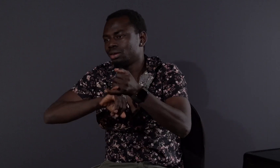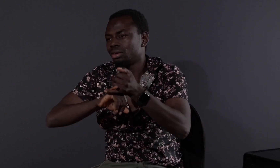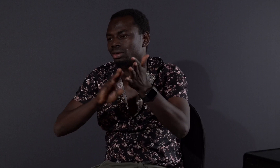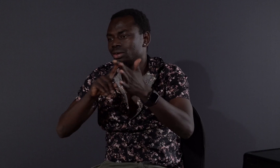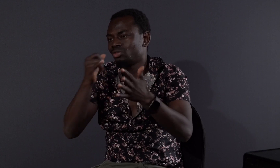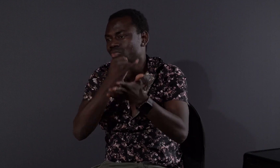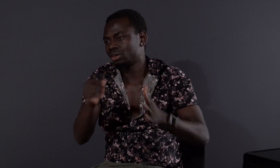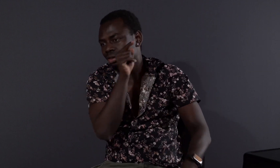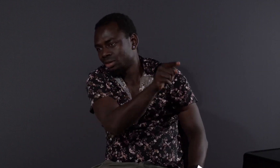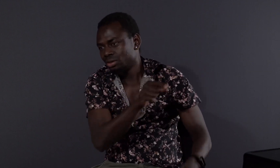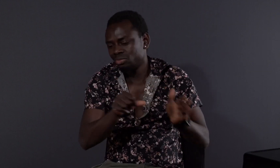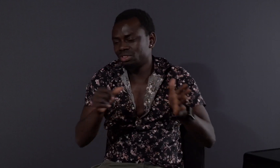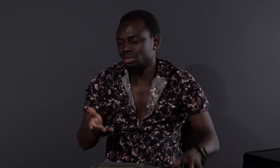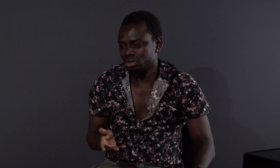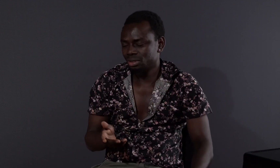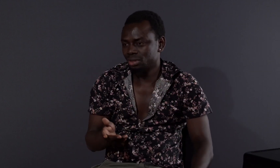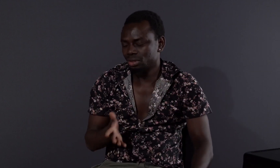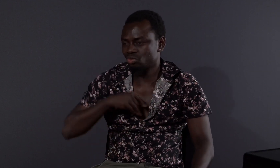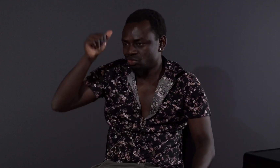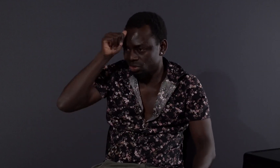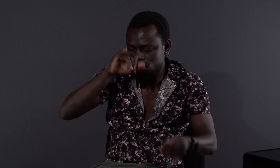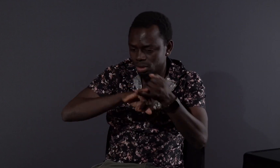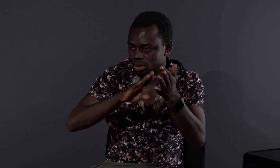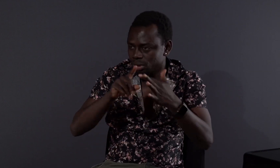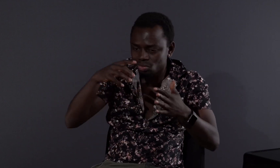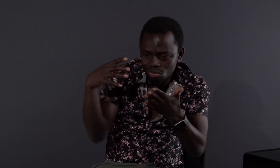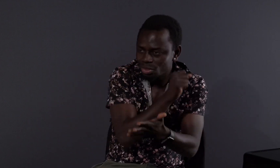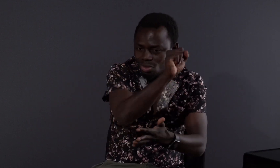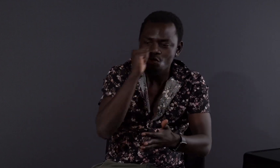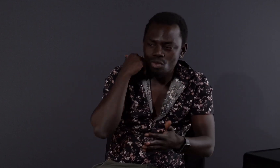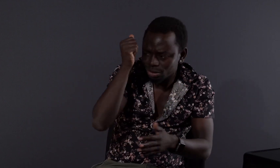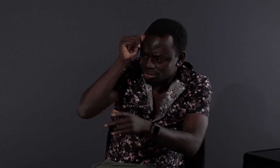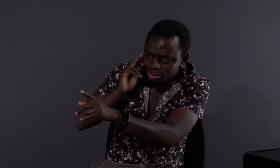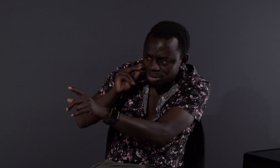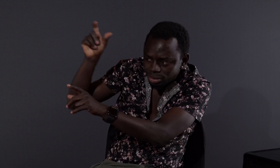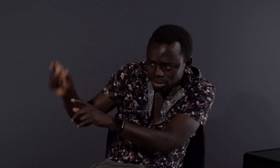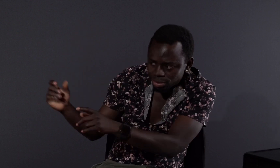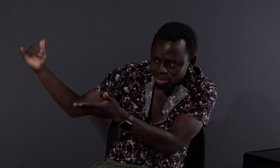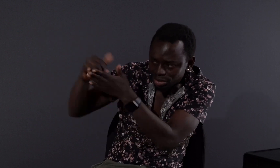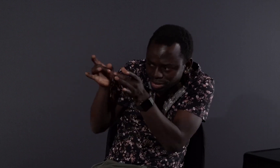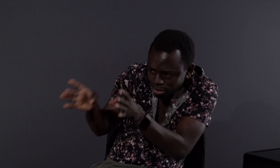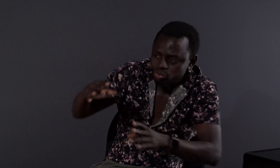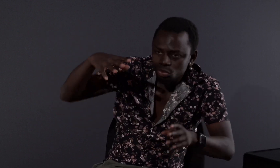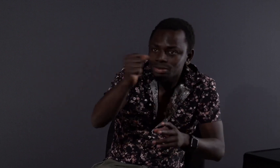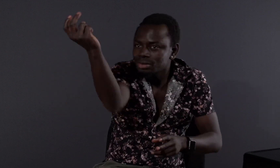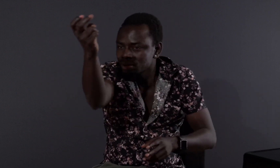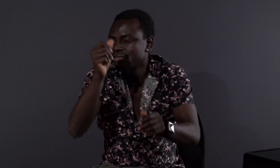Sunraysia Mallee Ethnic Council, well, they wouldn't book an interpreter. They didn't understand that it was their responsibility to provide one,